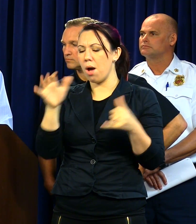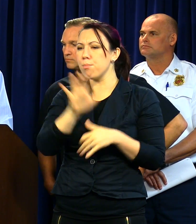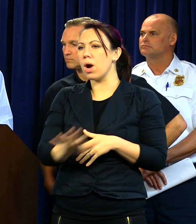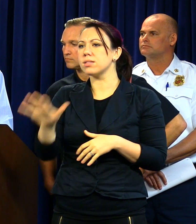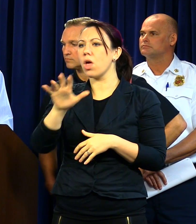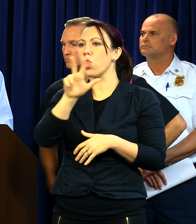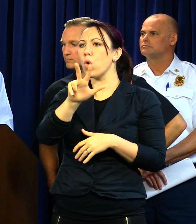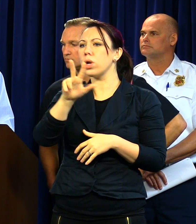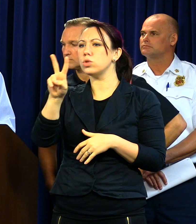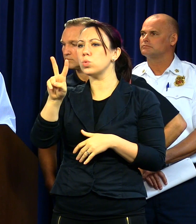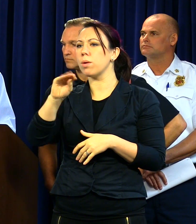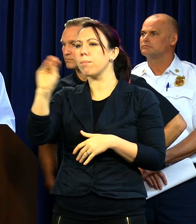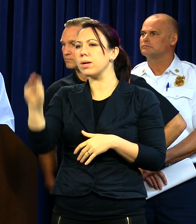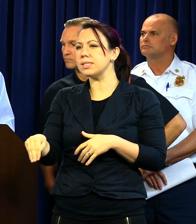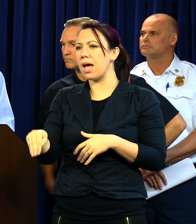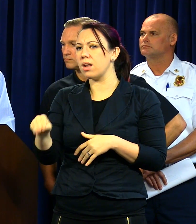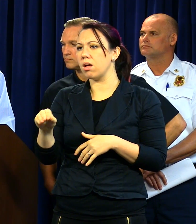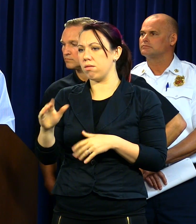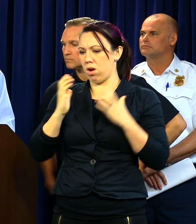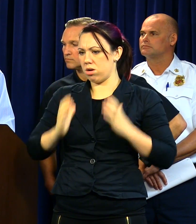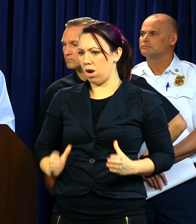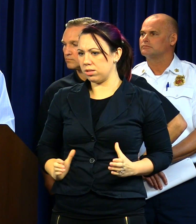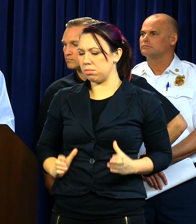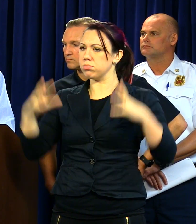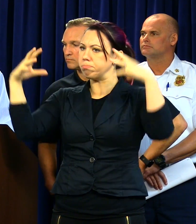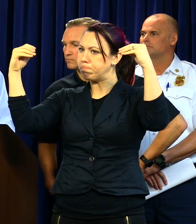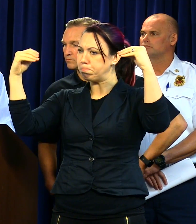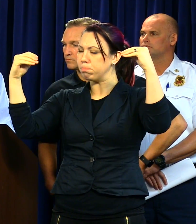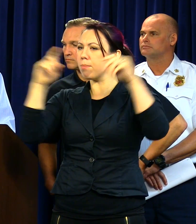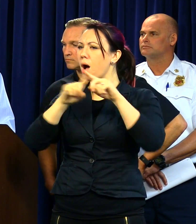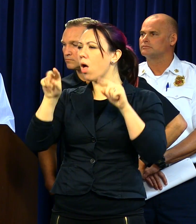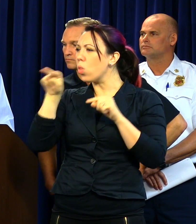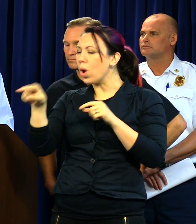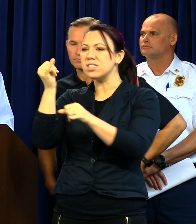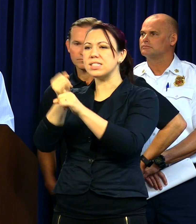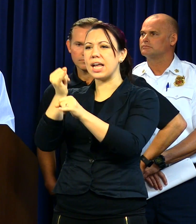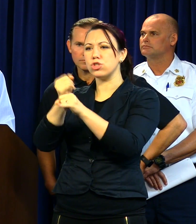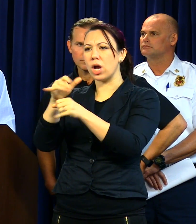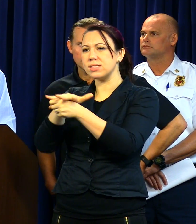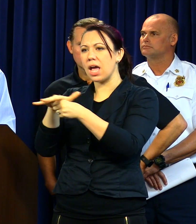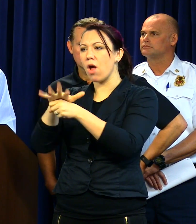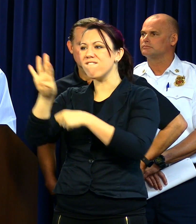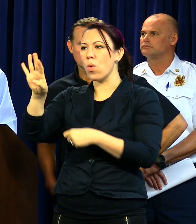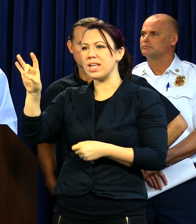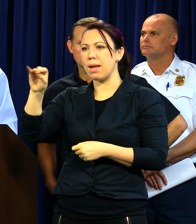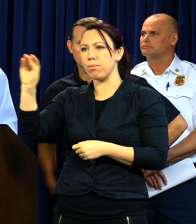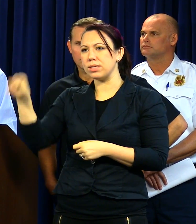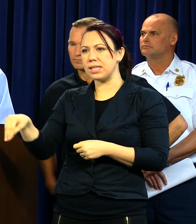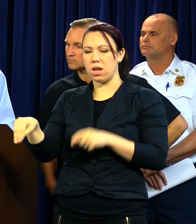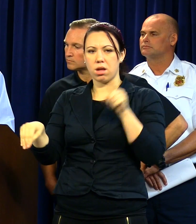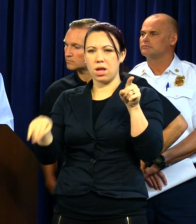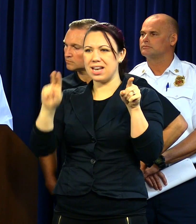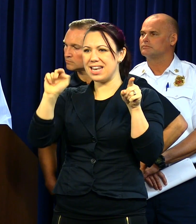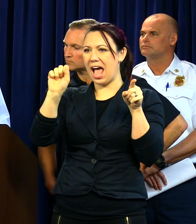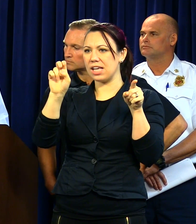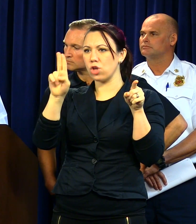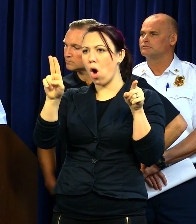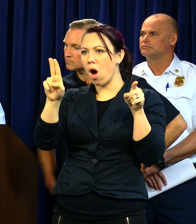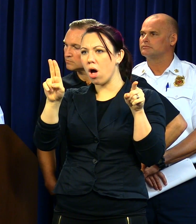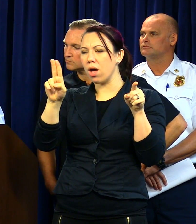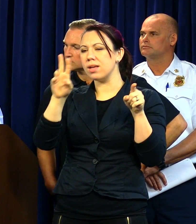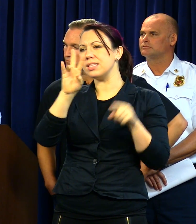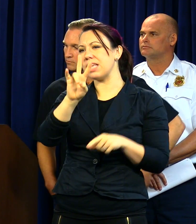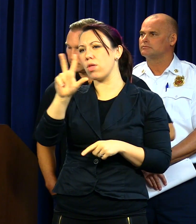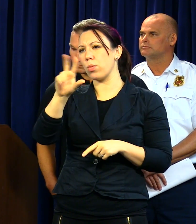approximately 32% of our customers are out. But if we look at St. Johns County, it's 48%. We look at Nassau County,